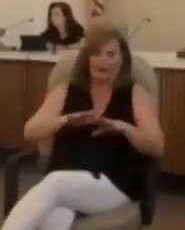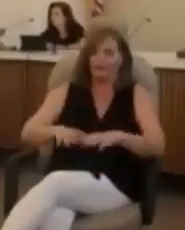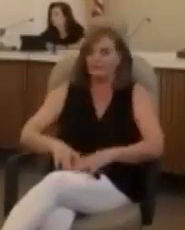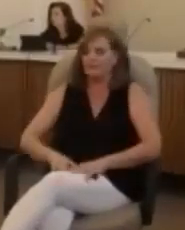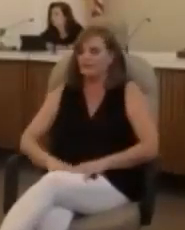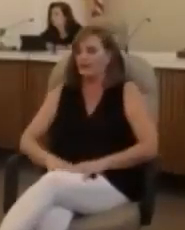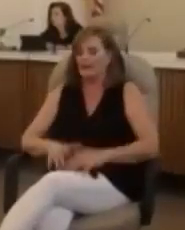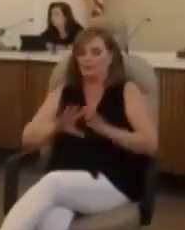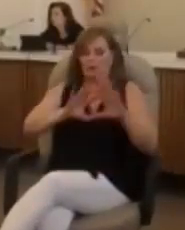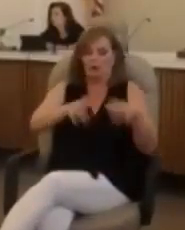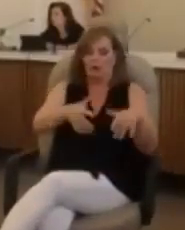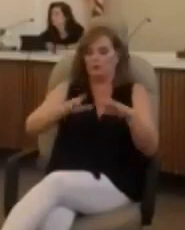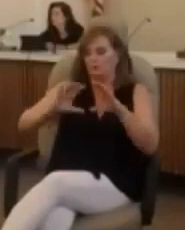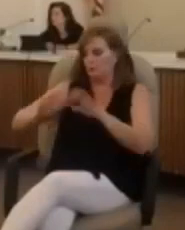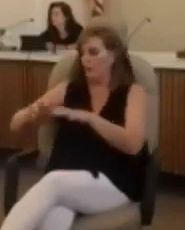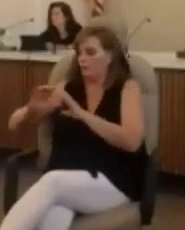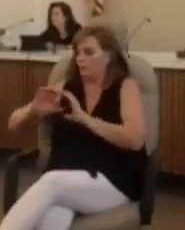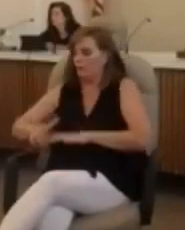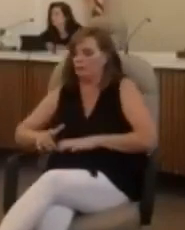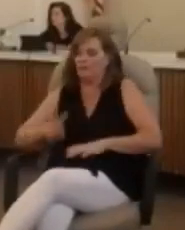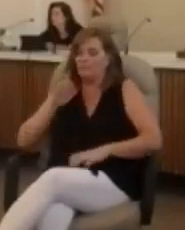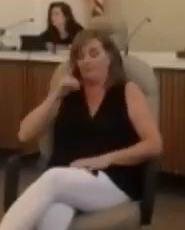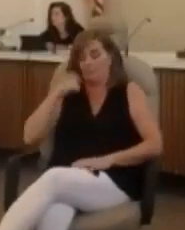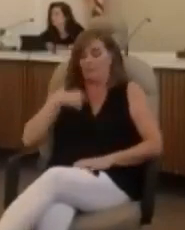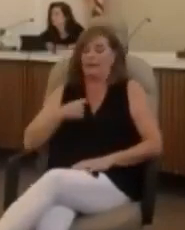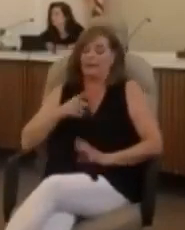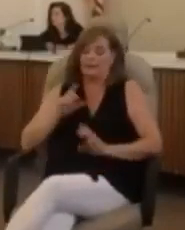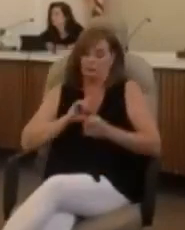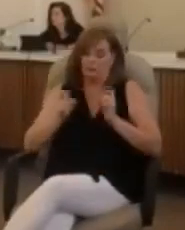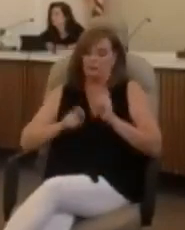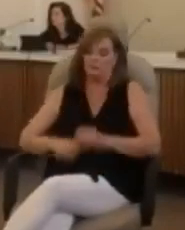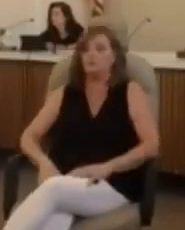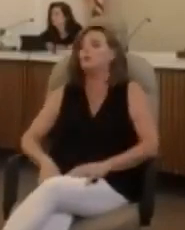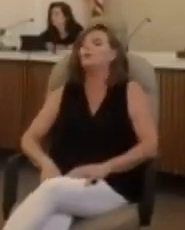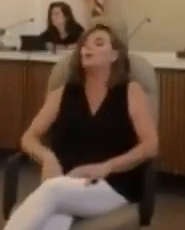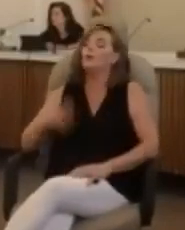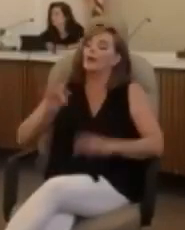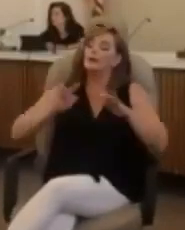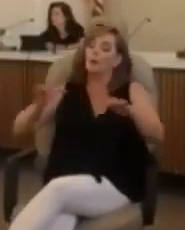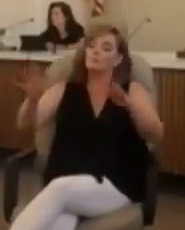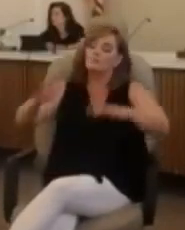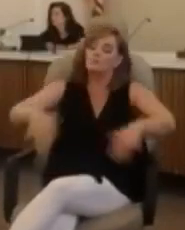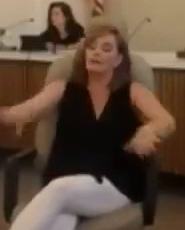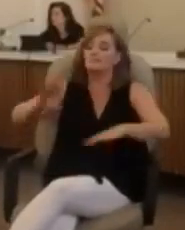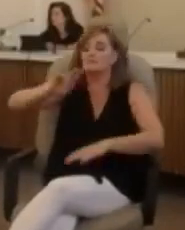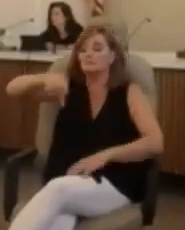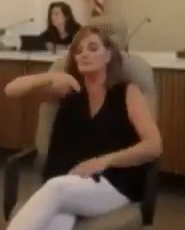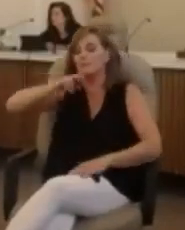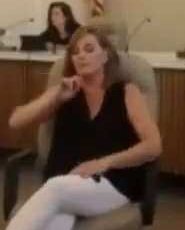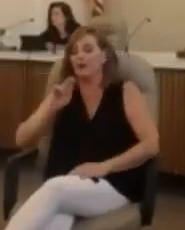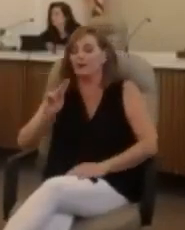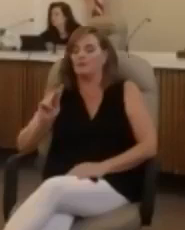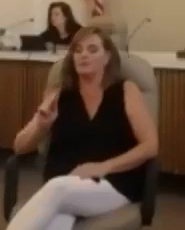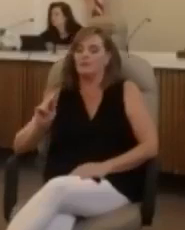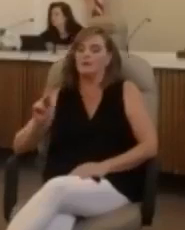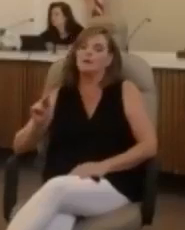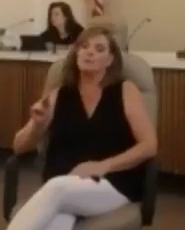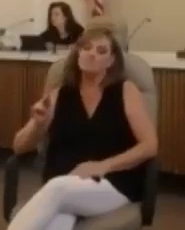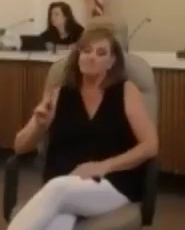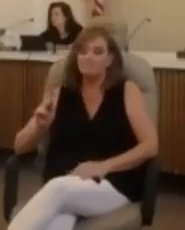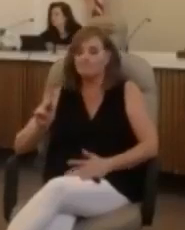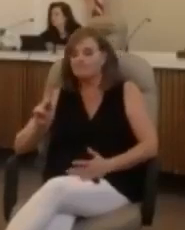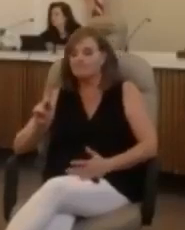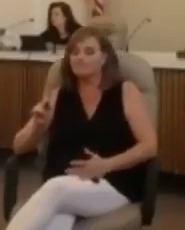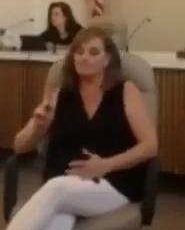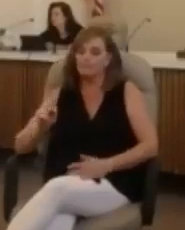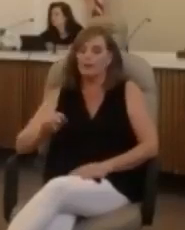that dramatically. For me, it does. The open space, the park. As for the park, if it was